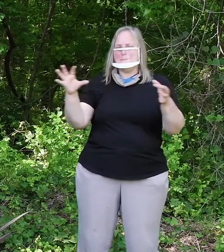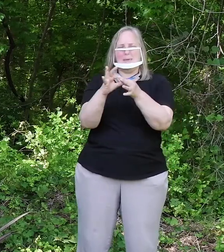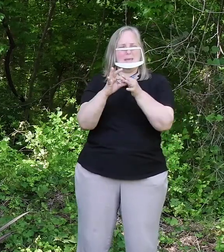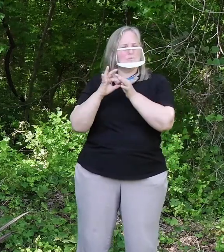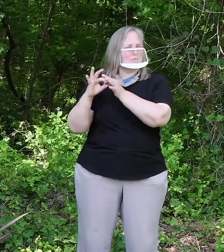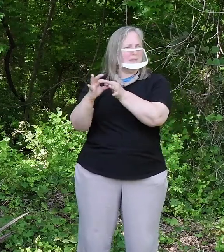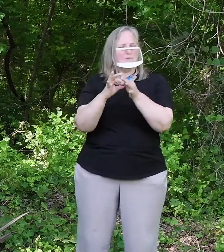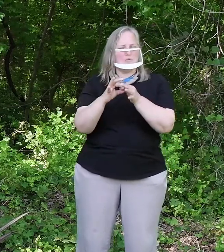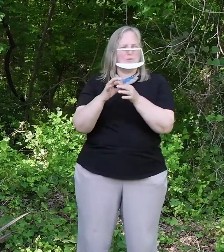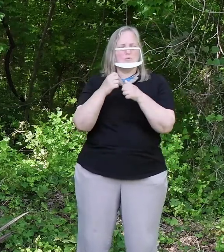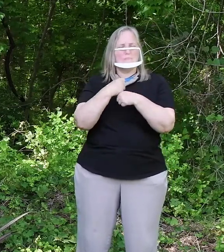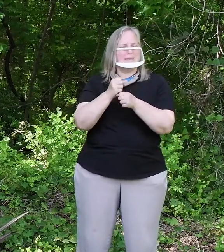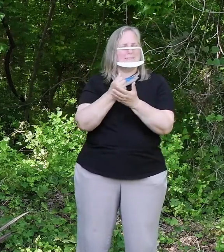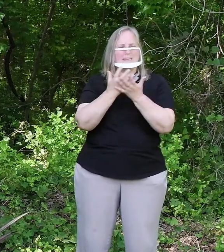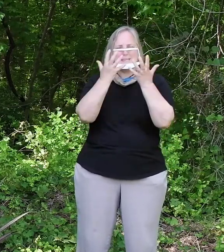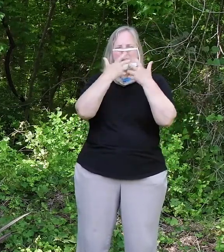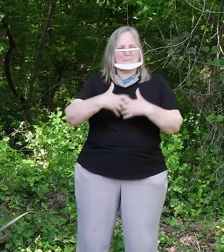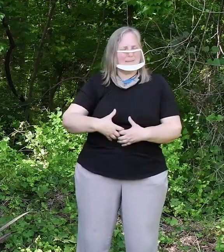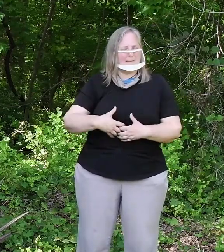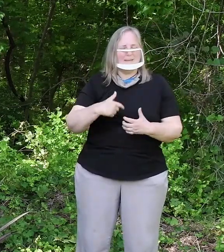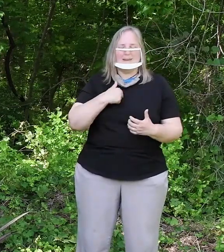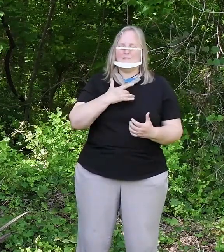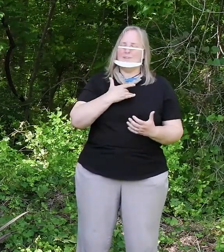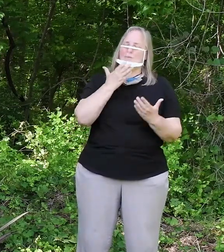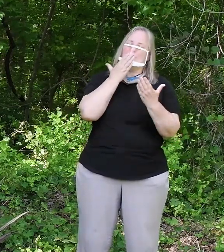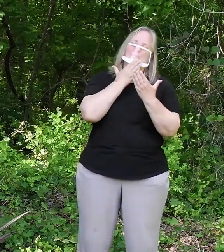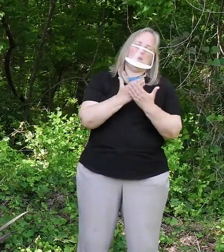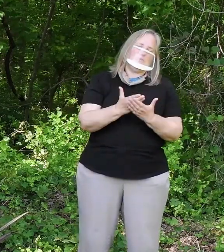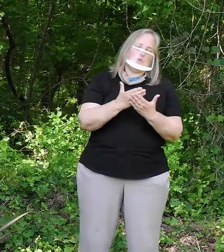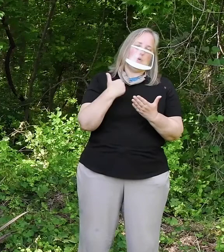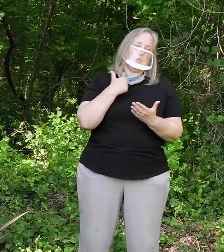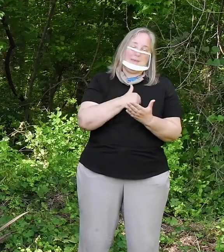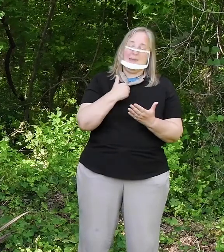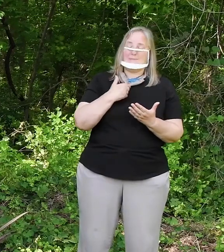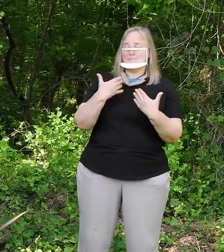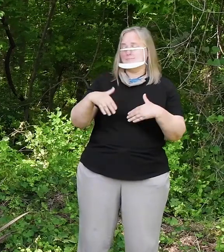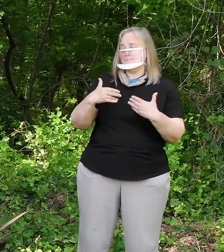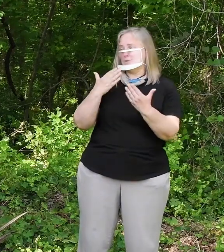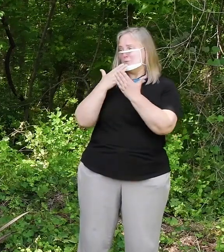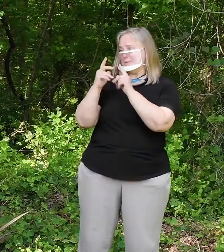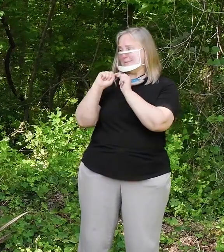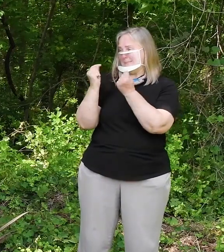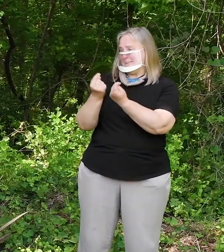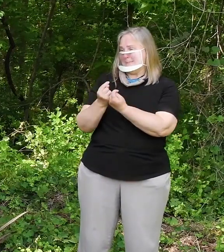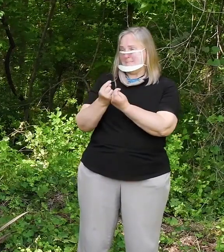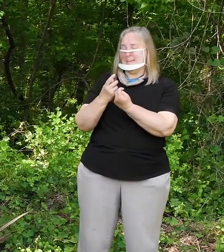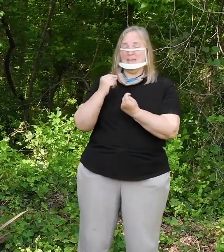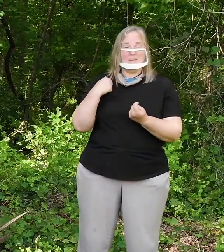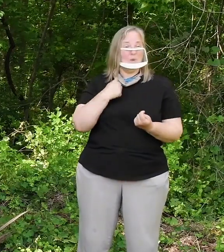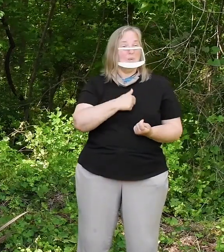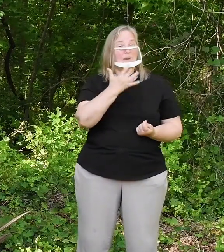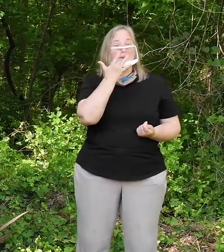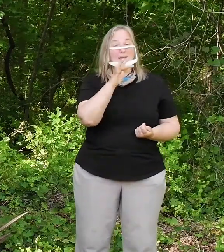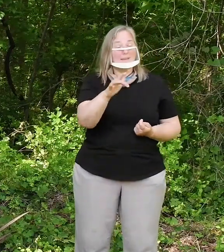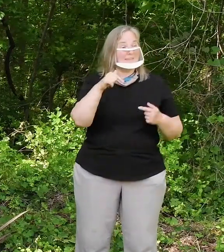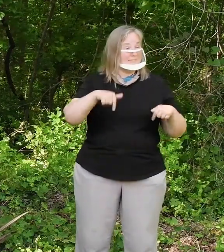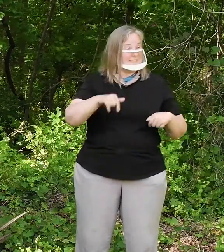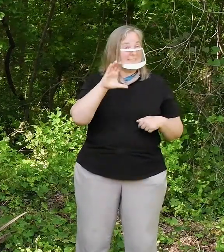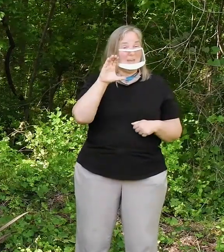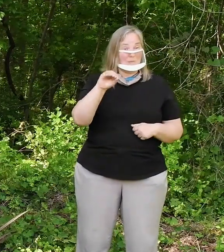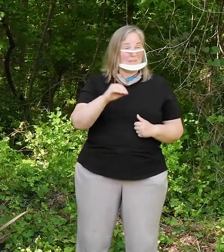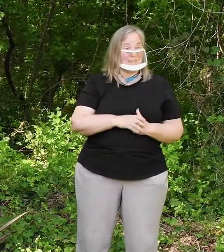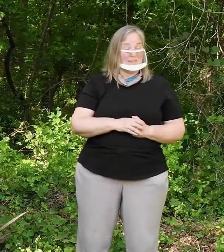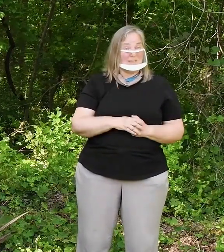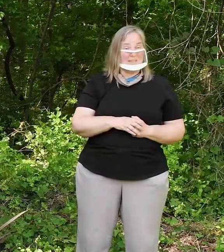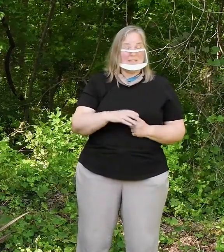happen. And I'm just grateful that we have such a good team and that we're so lucky in this county.